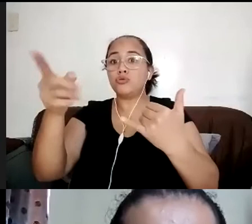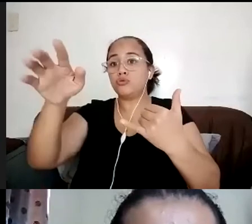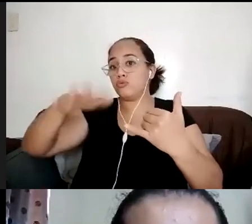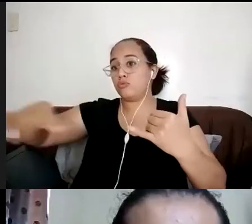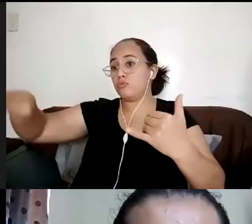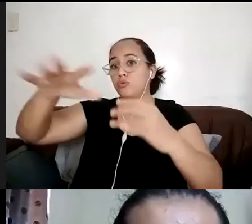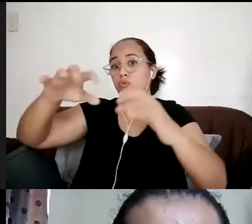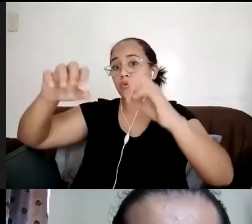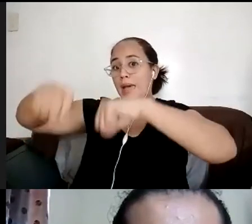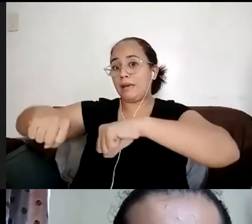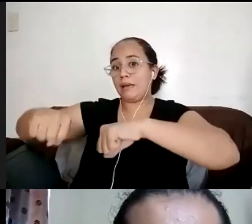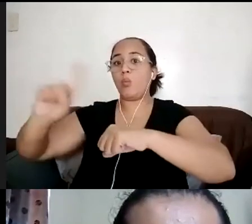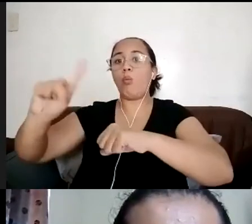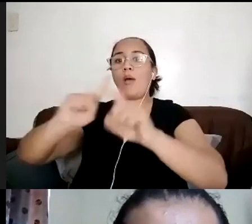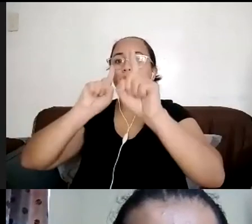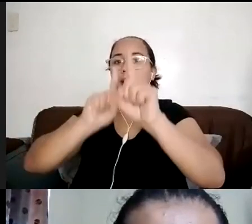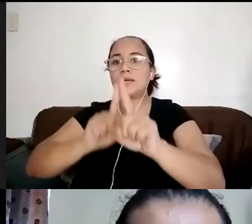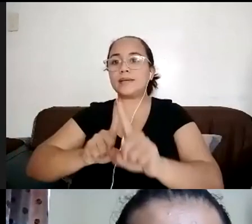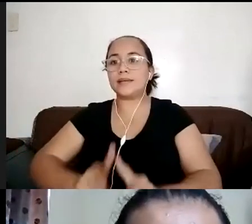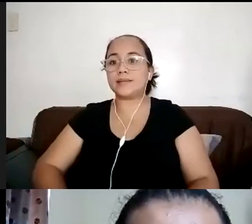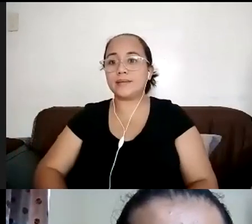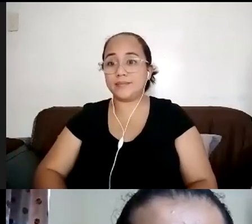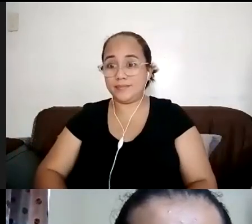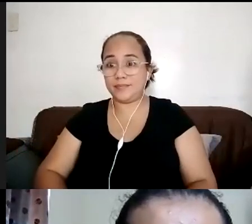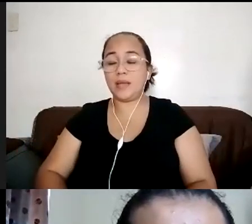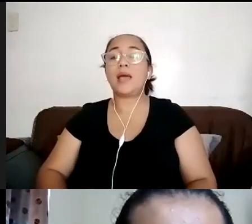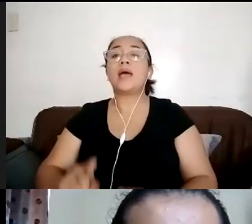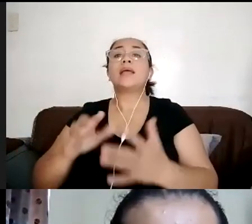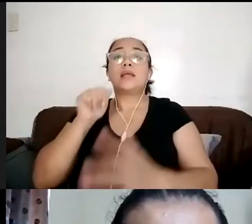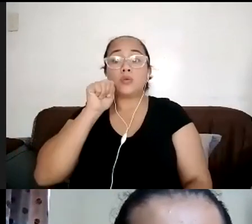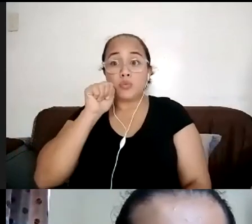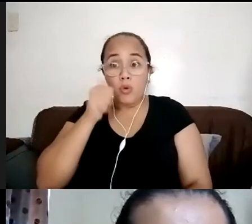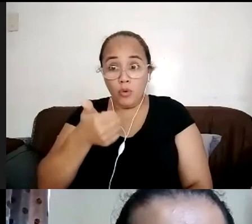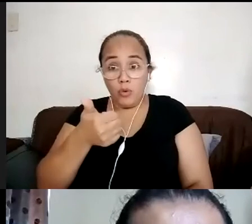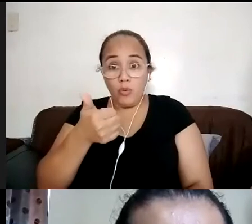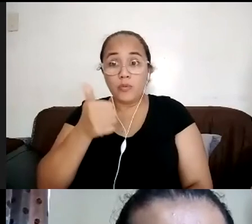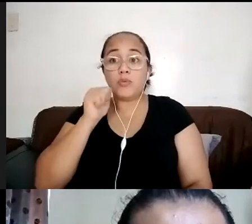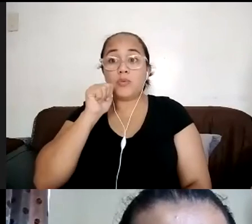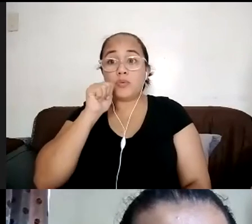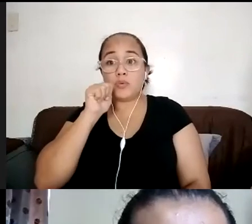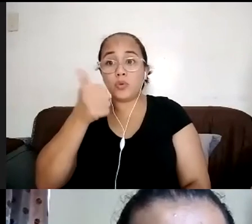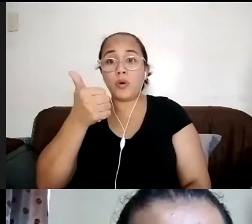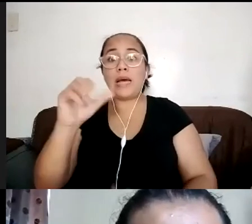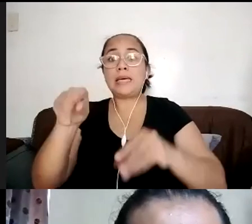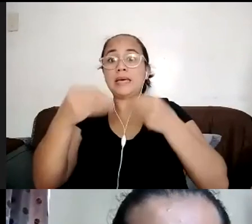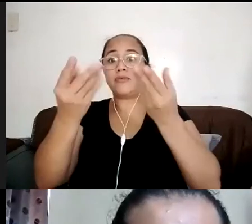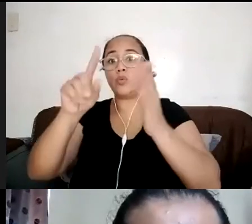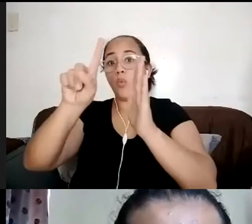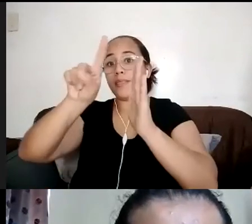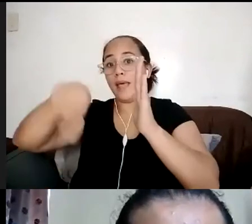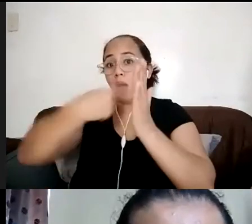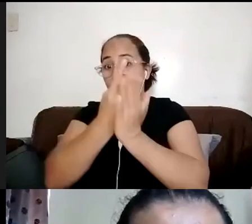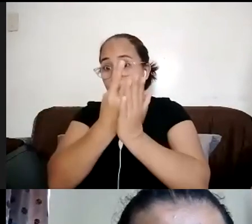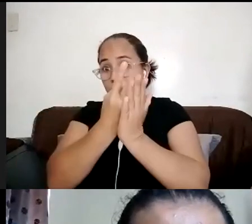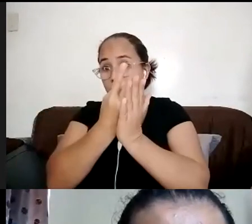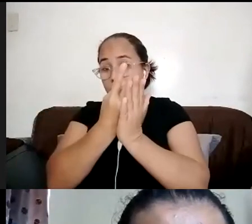the answers. And then tomorrow, I'll give you 1 hour.